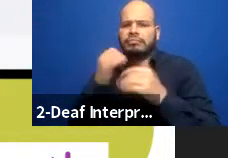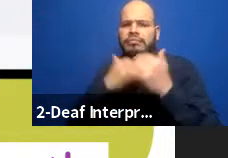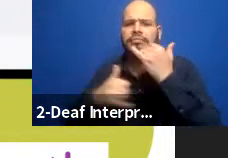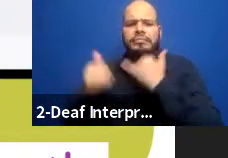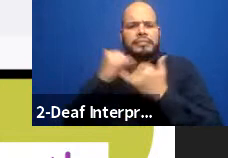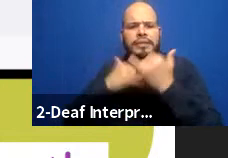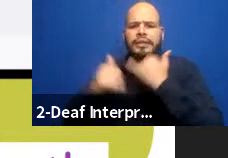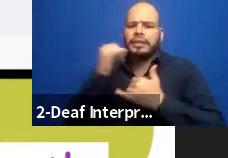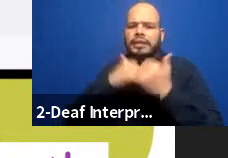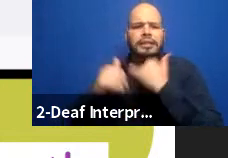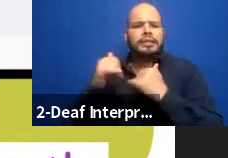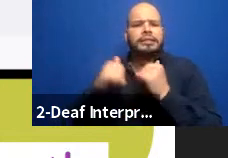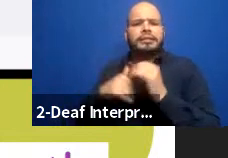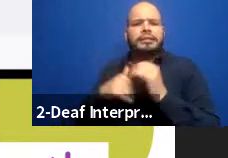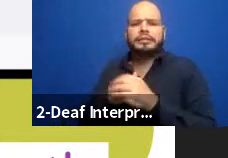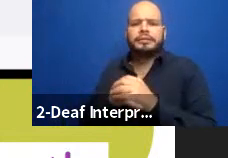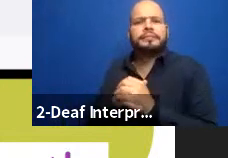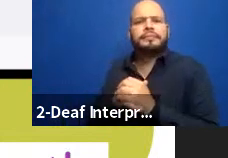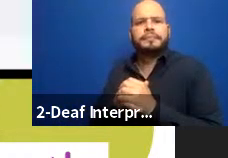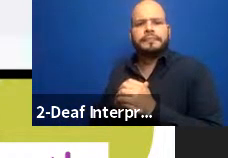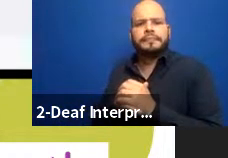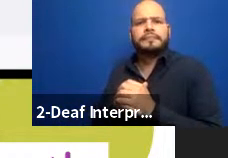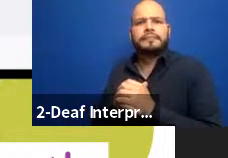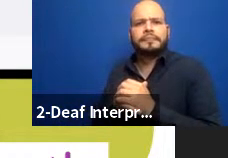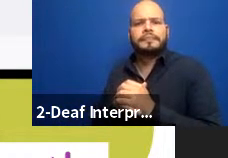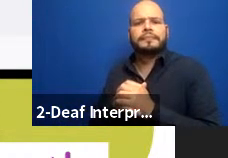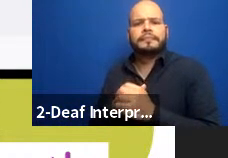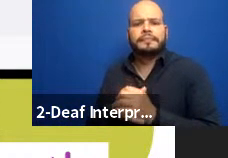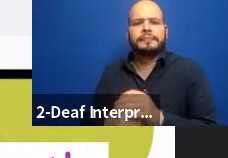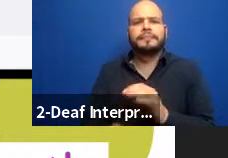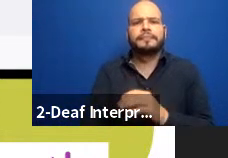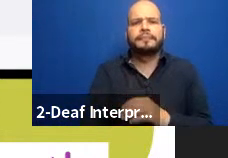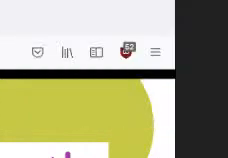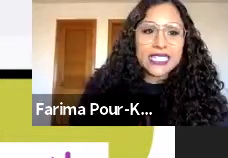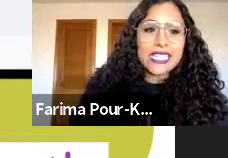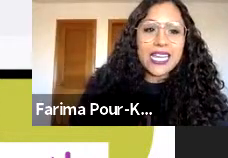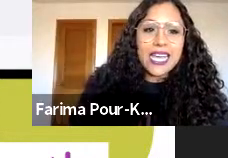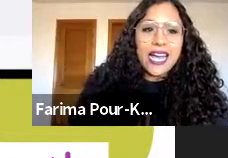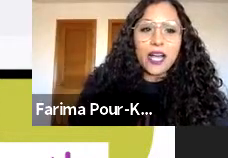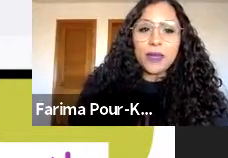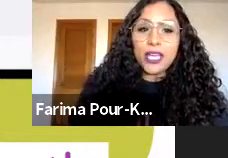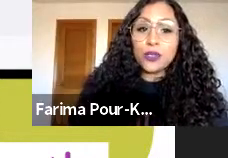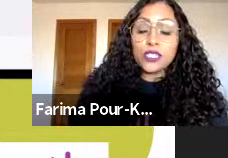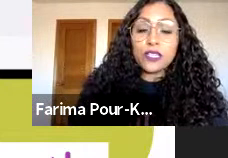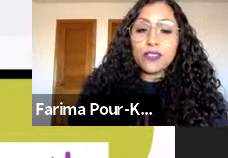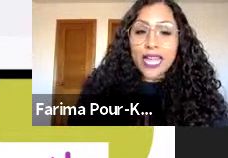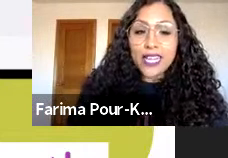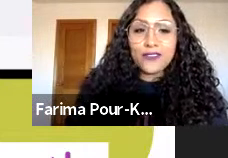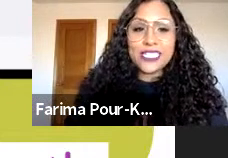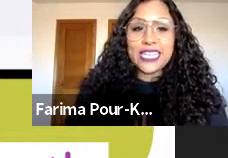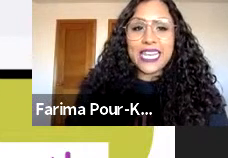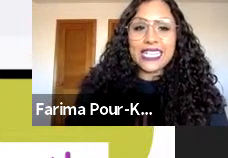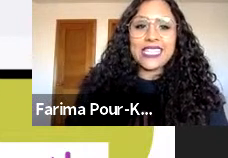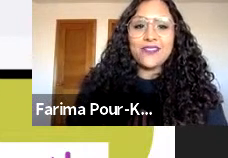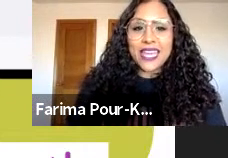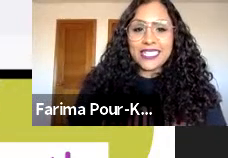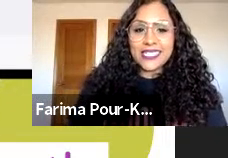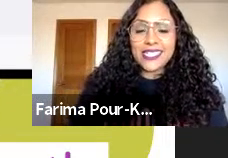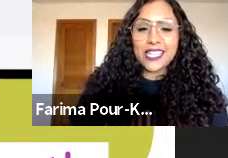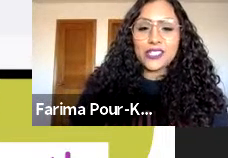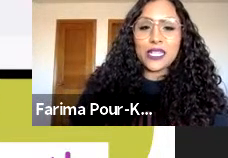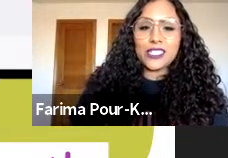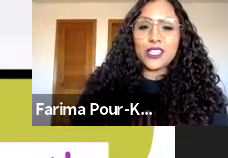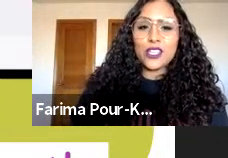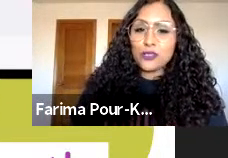Welcome, welcome, welcome, everyone. The slide that you are viewing in this moment includes a flyer for tonight's